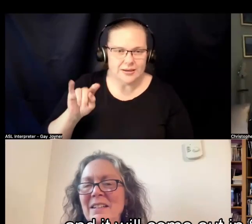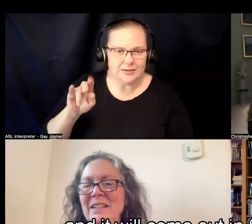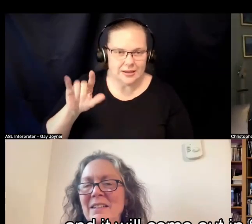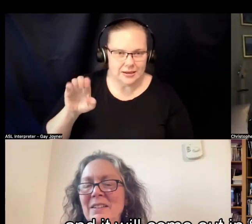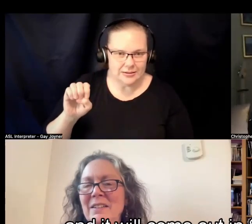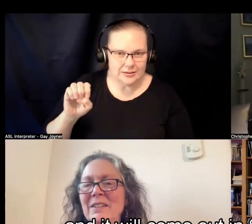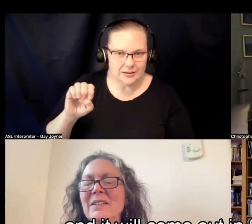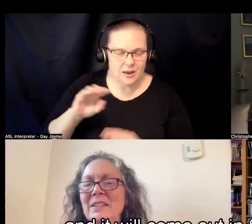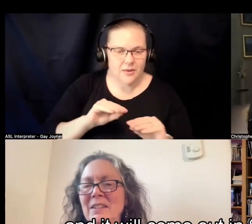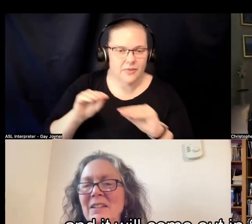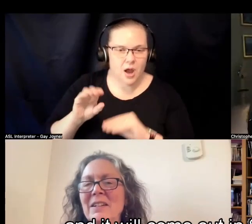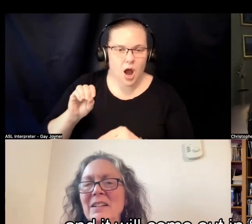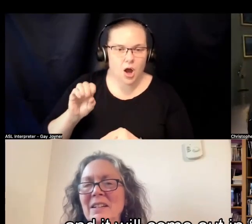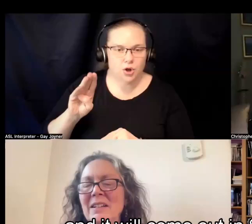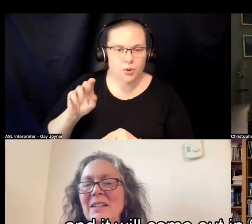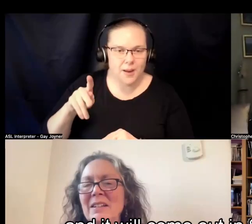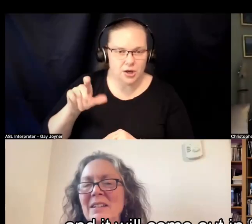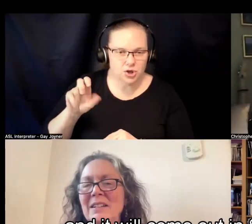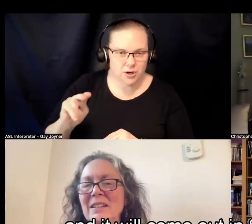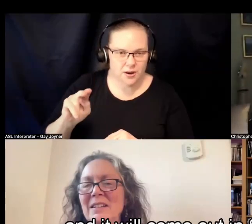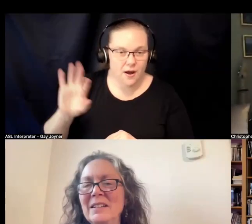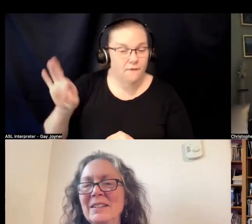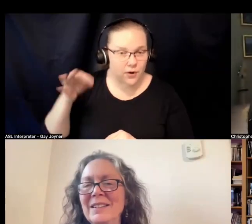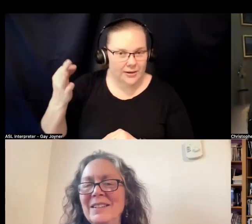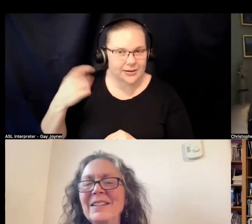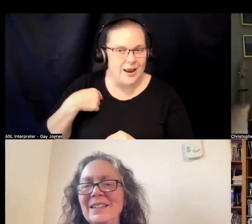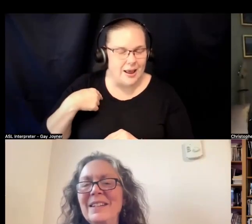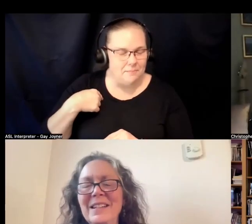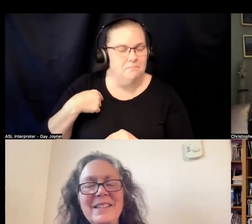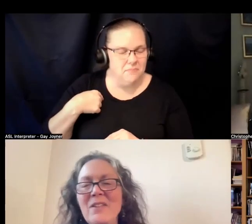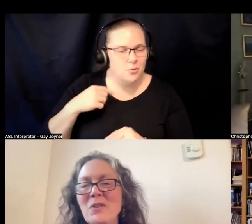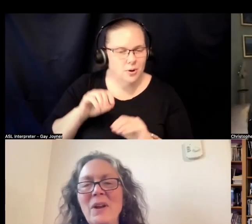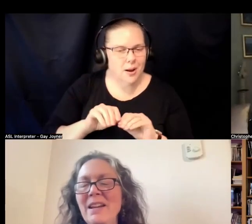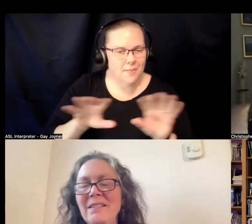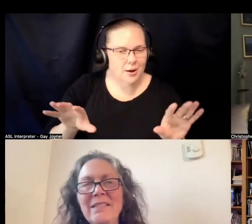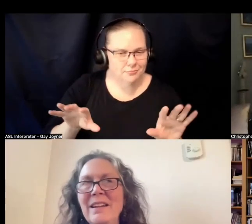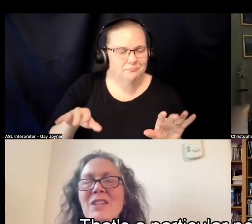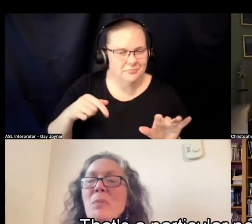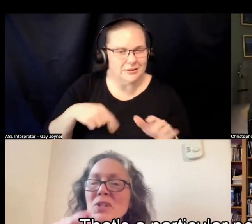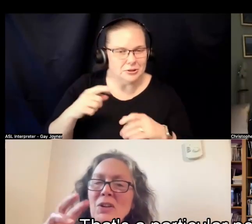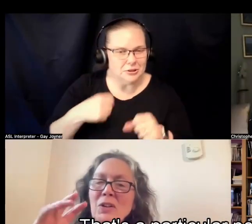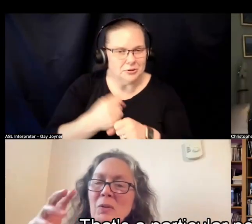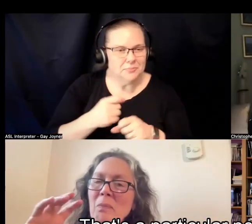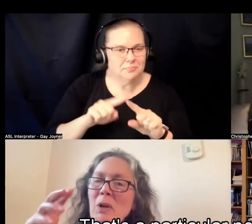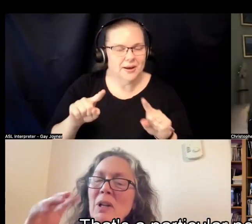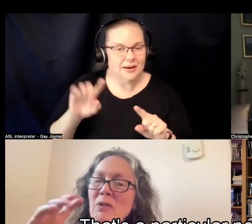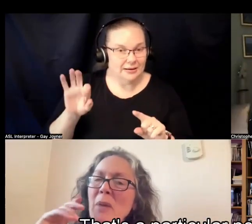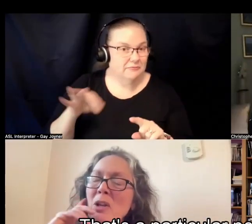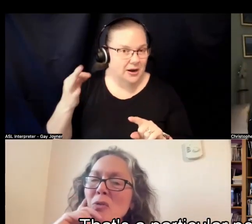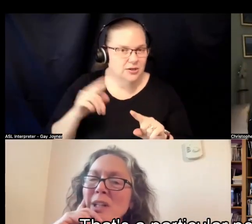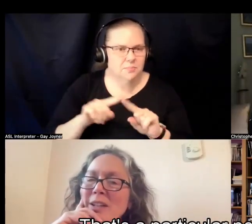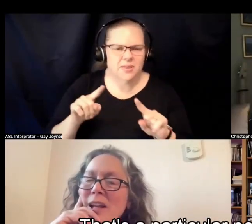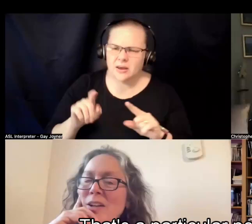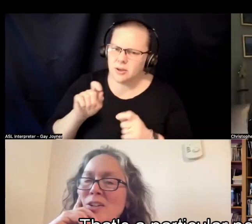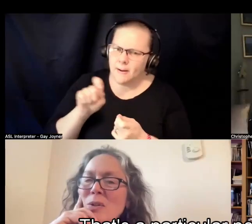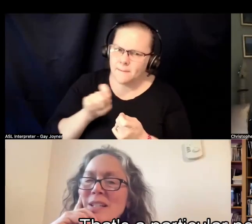out in September. And the publisher and I are both very excited about it. Cool. It sounds great. That's a particular period of time